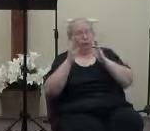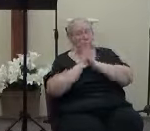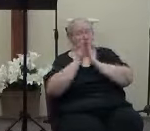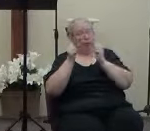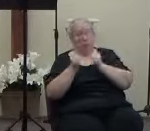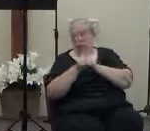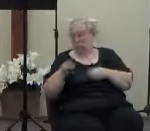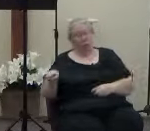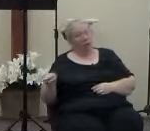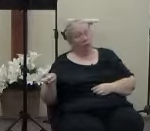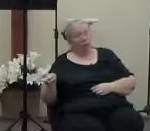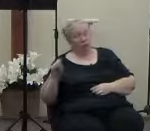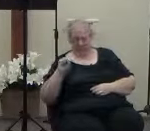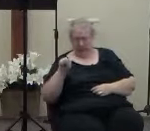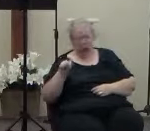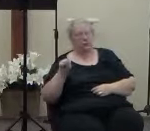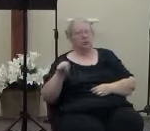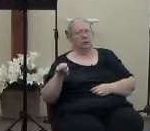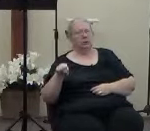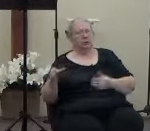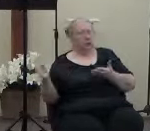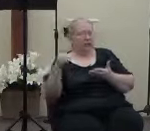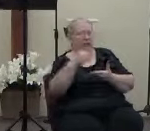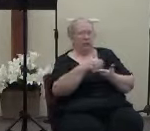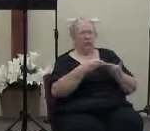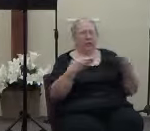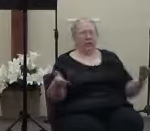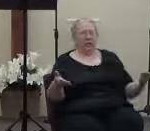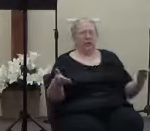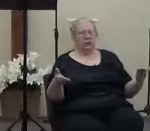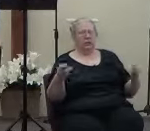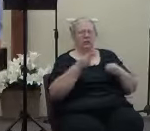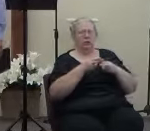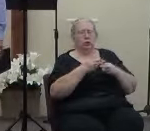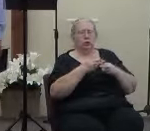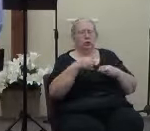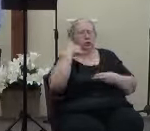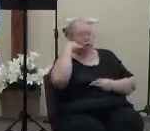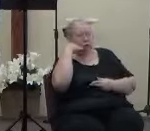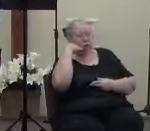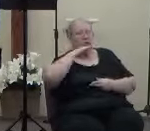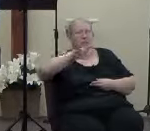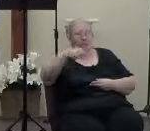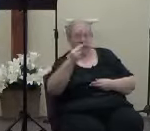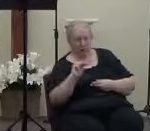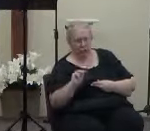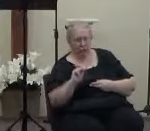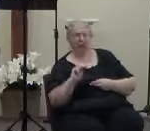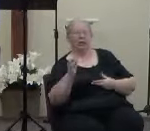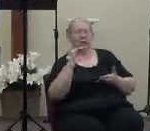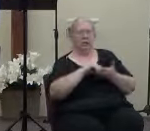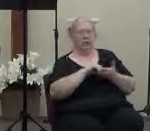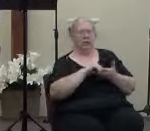"Yeah." So they get their stuff all done. Pretty soon the phone rings. And it's John. And he